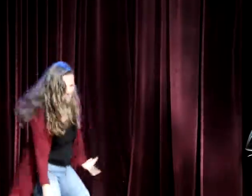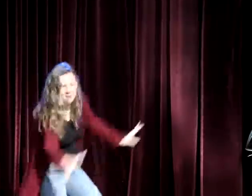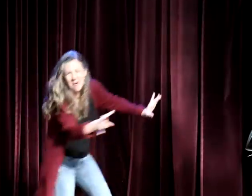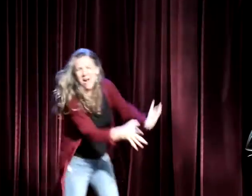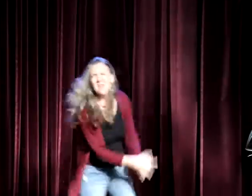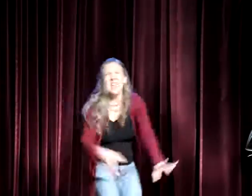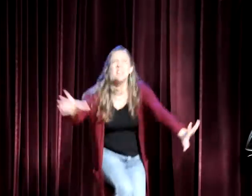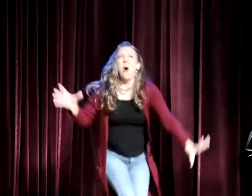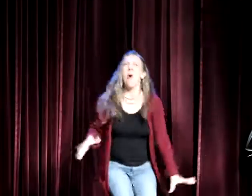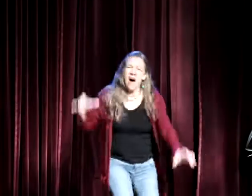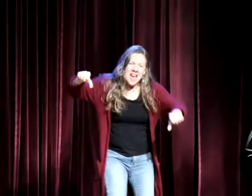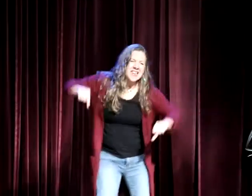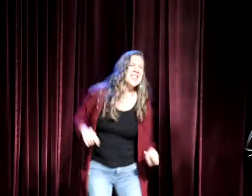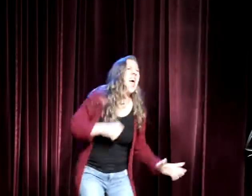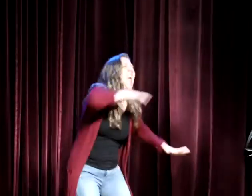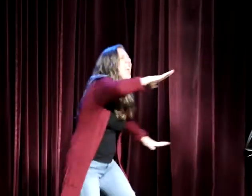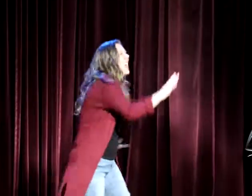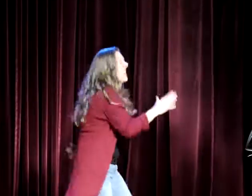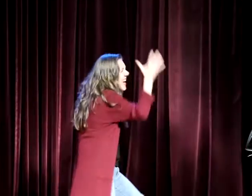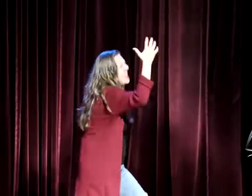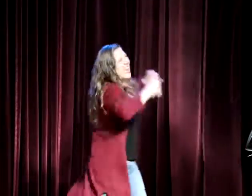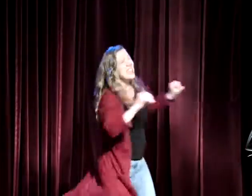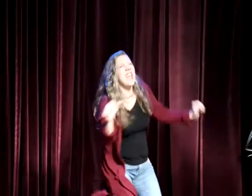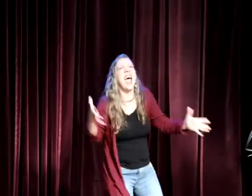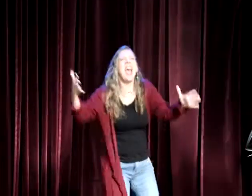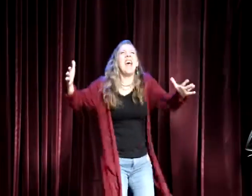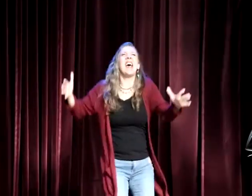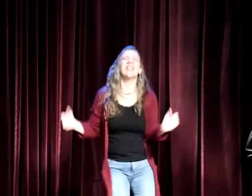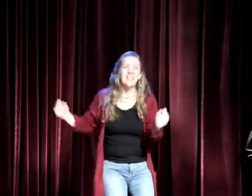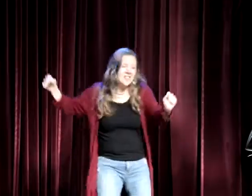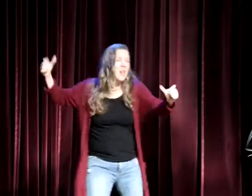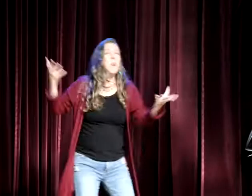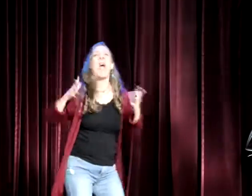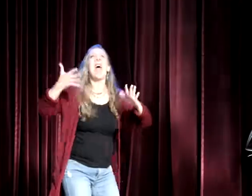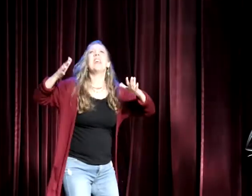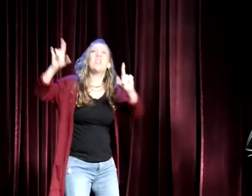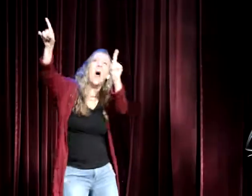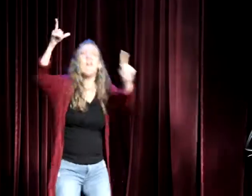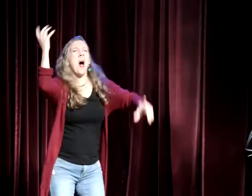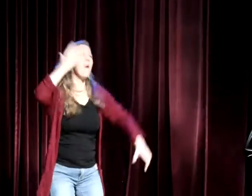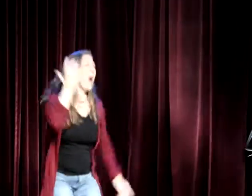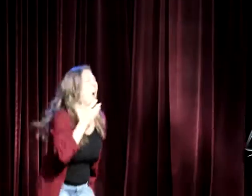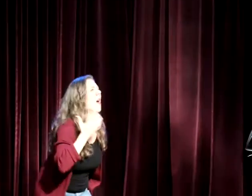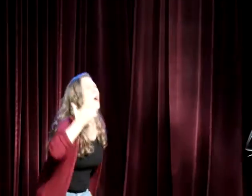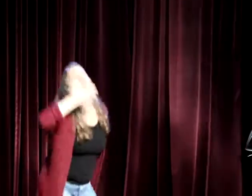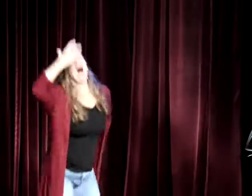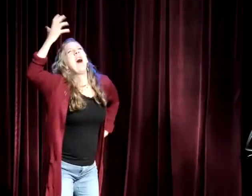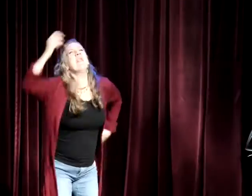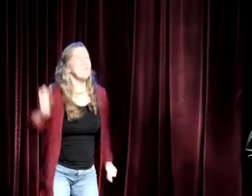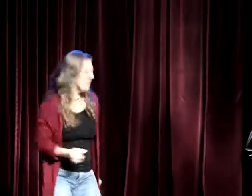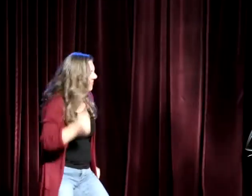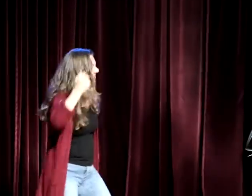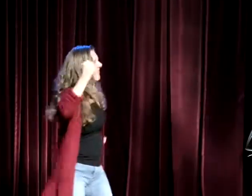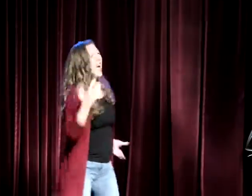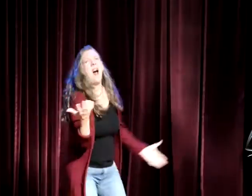My feet are walking in, I just want to raise you I just want to raise you